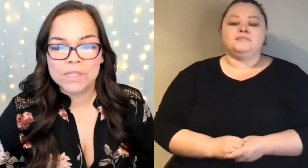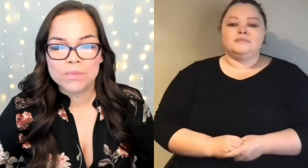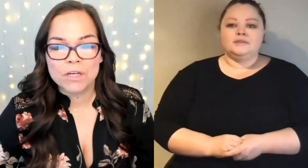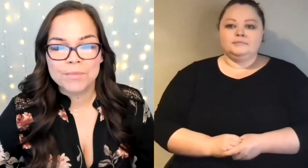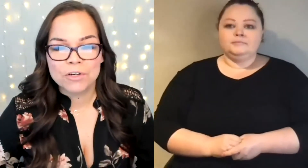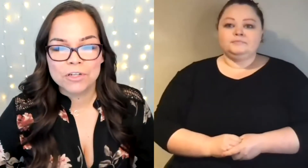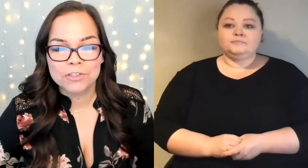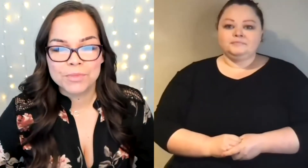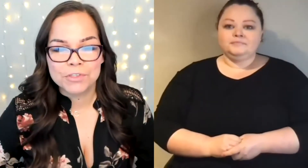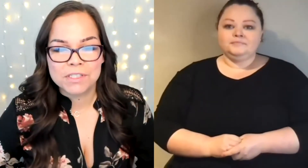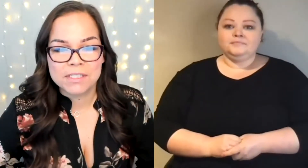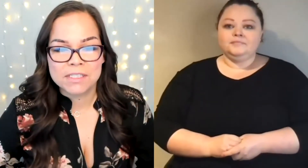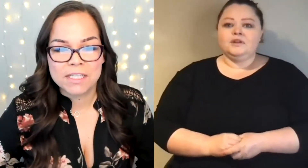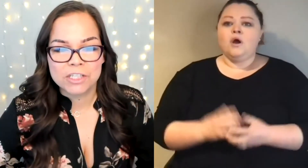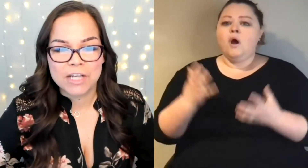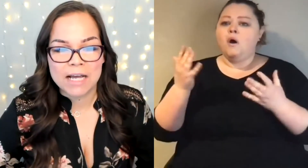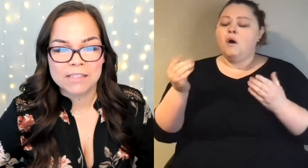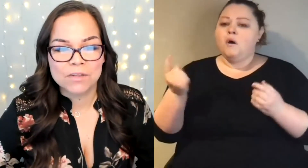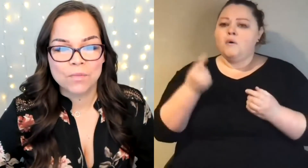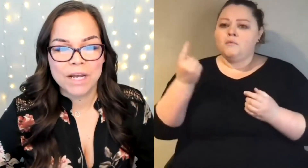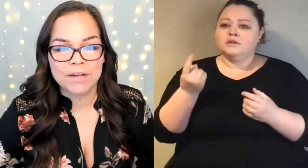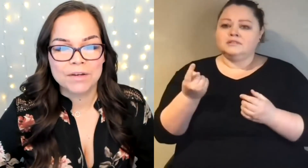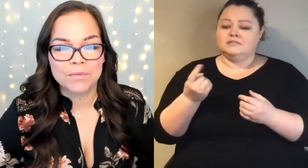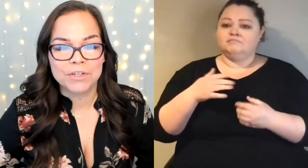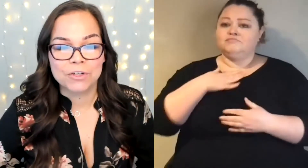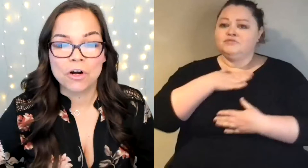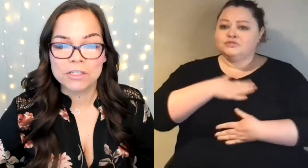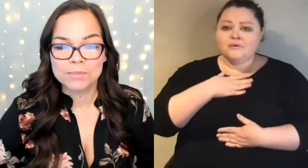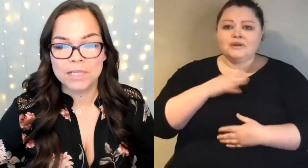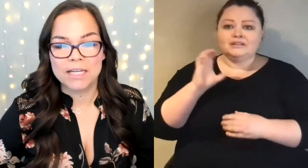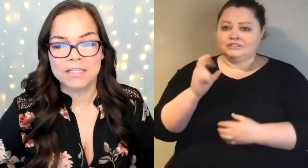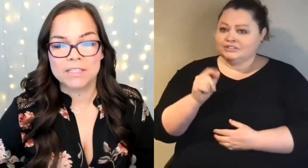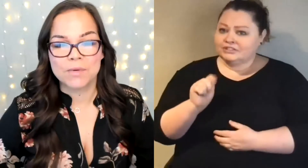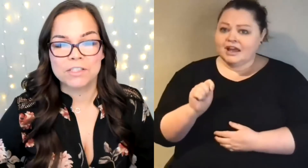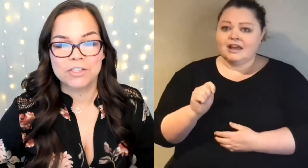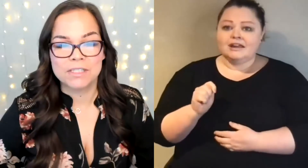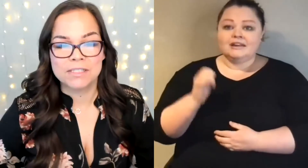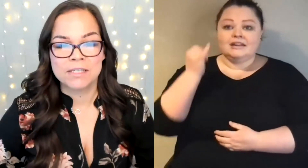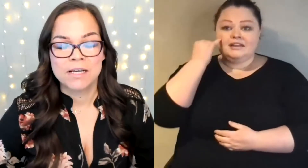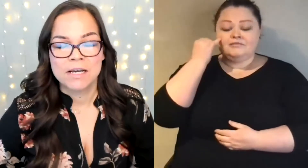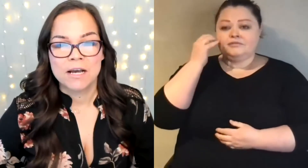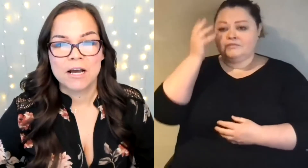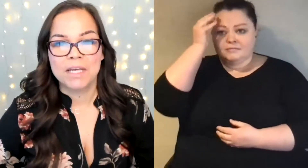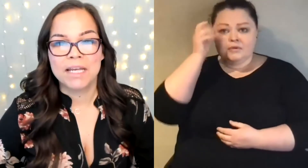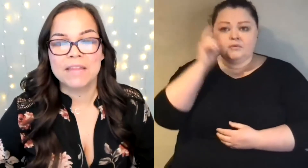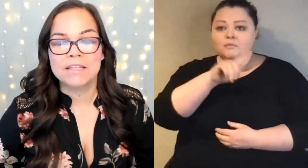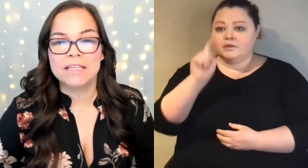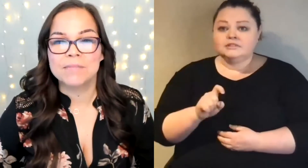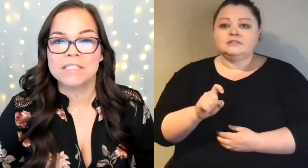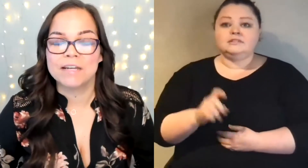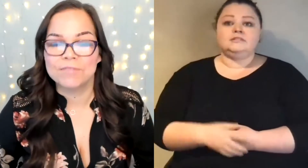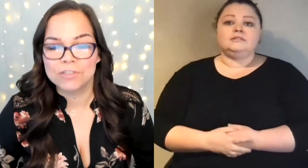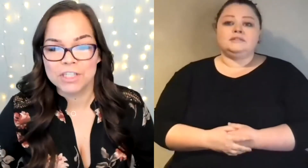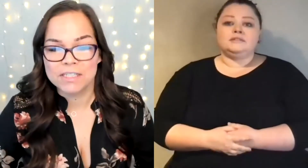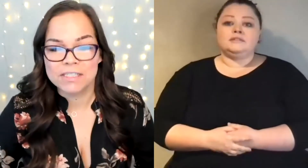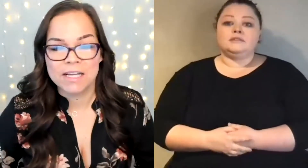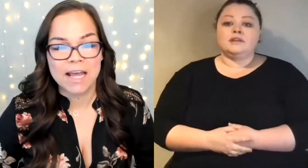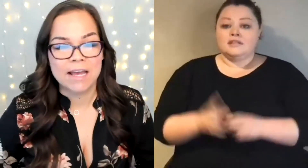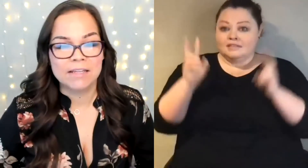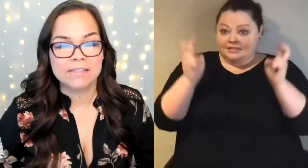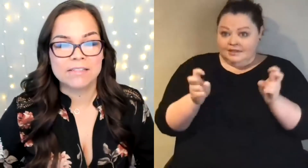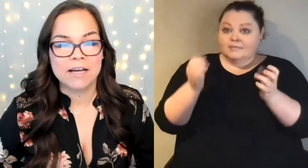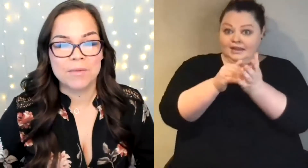We always welcome your contributions to the chat when you're contemplating these questions. Again, the theme is